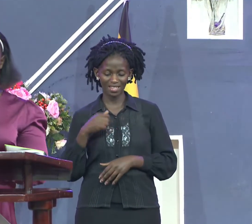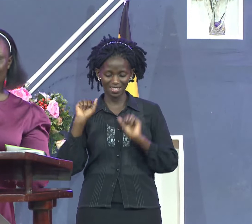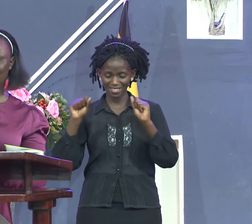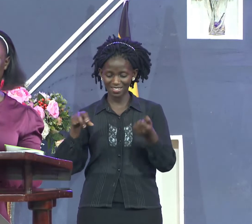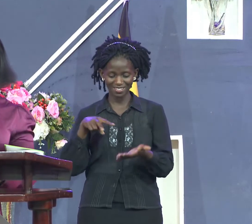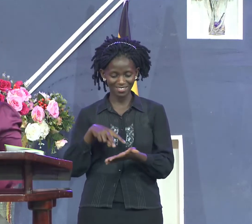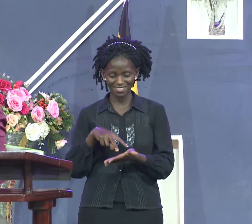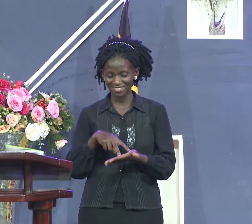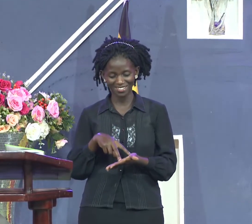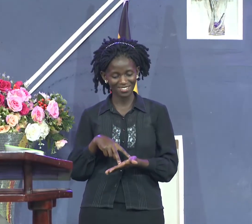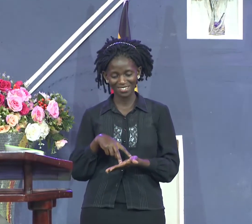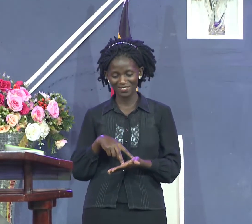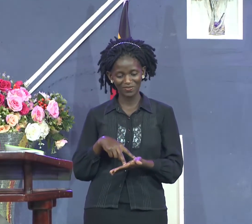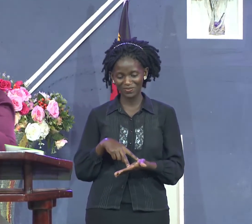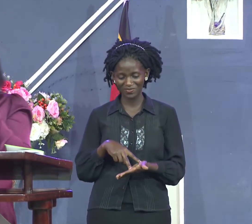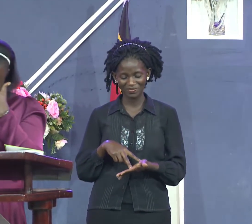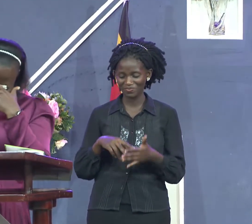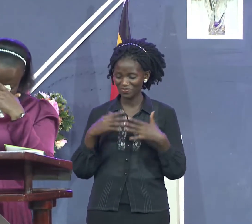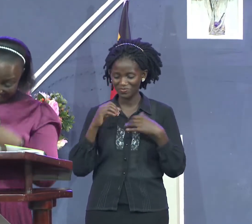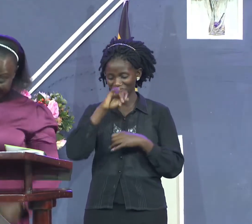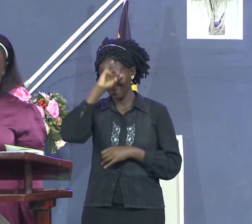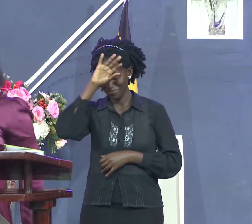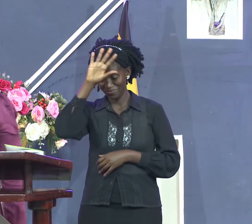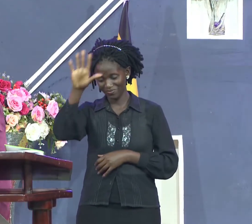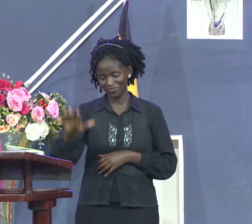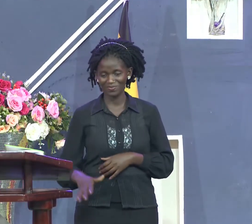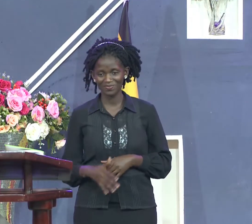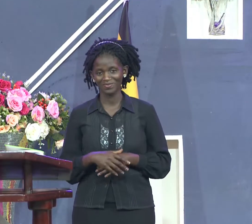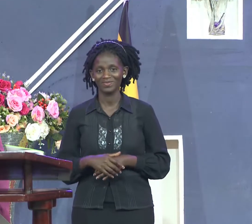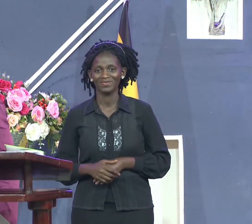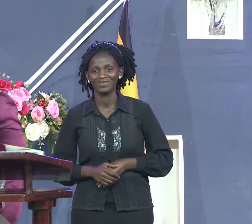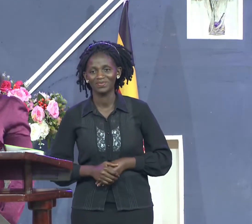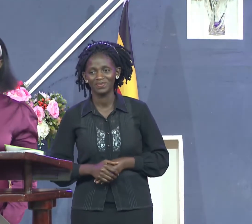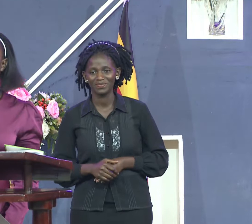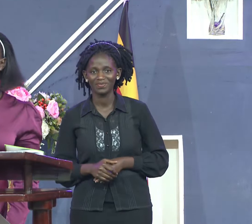kuyimirira. If I can also stand before you.